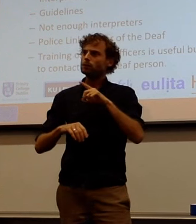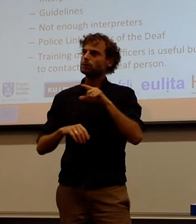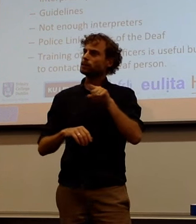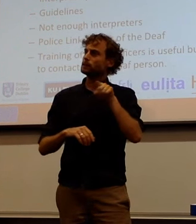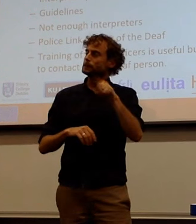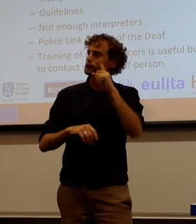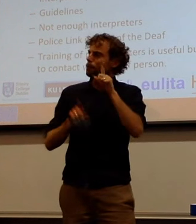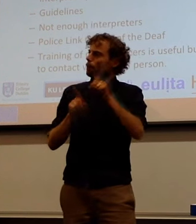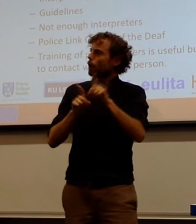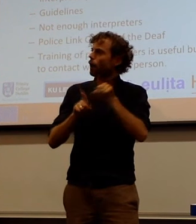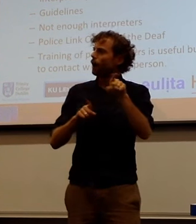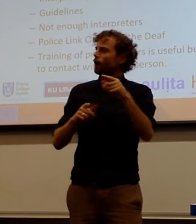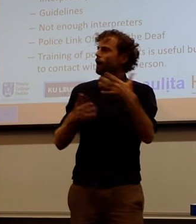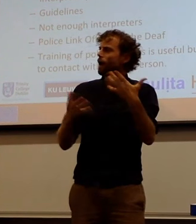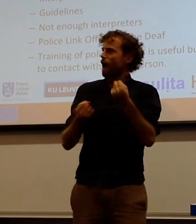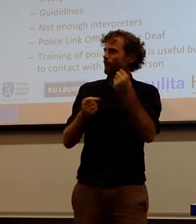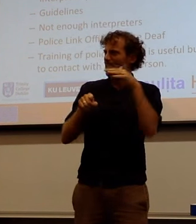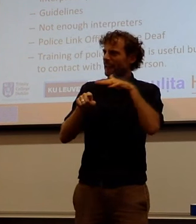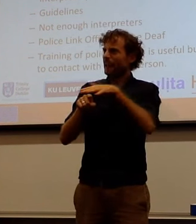A very interesting concept.